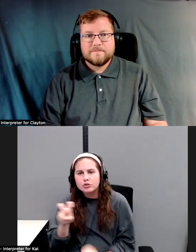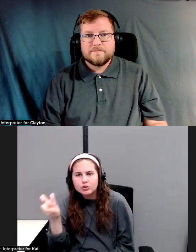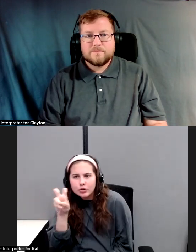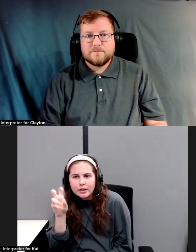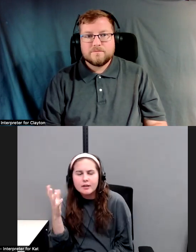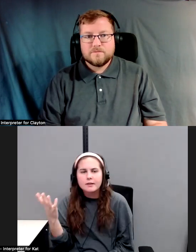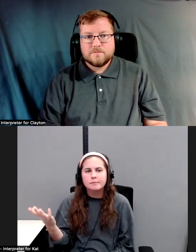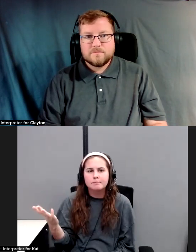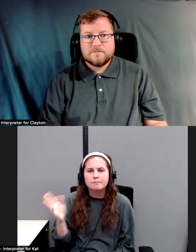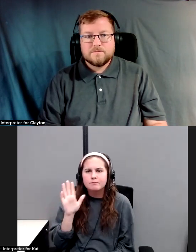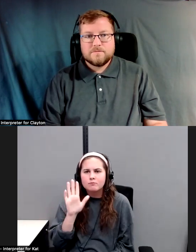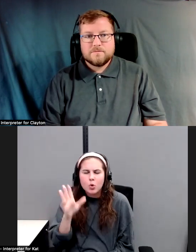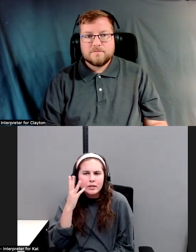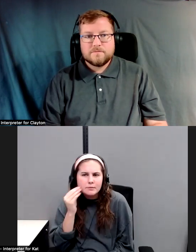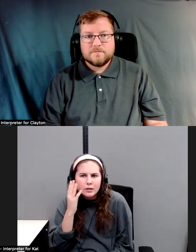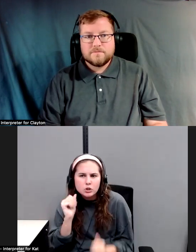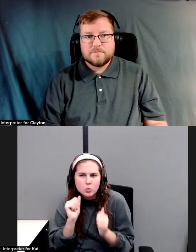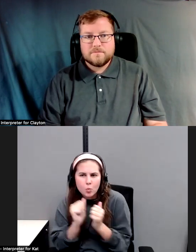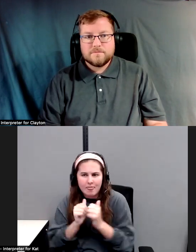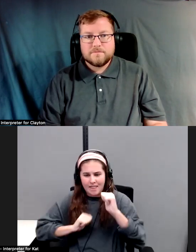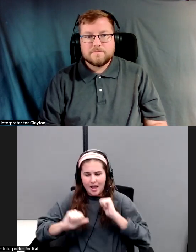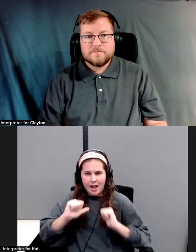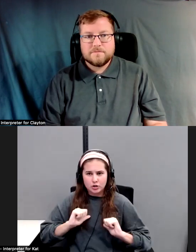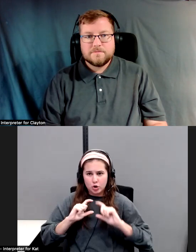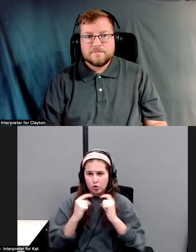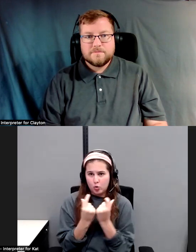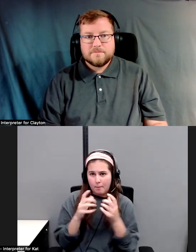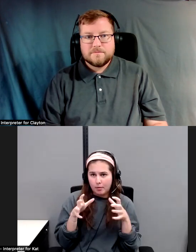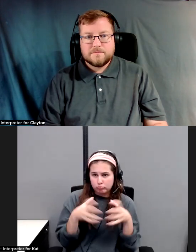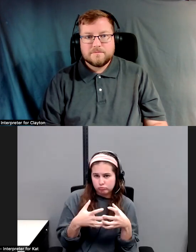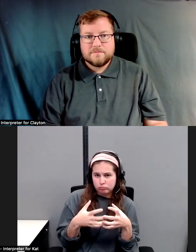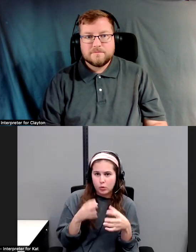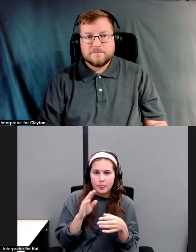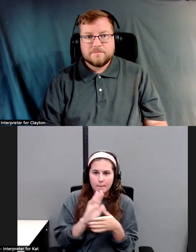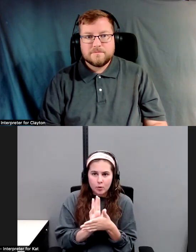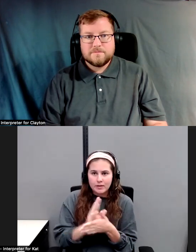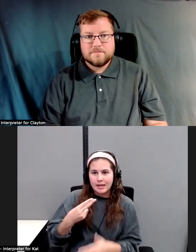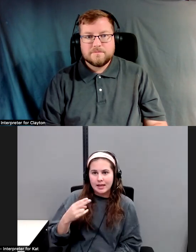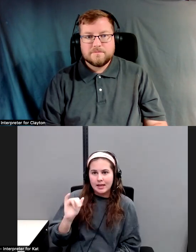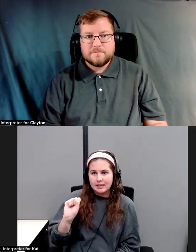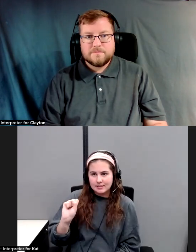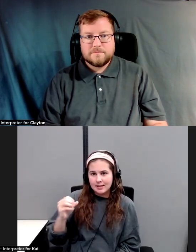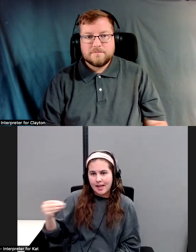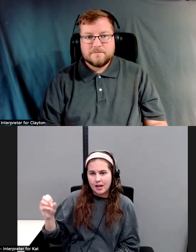your experience with the cast of this movie, Hint and Hunt.